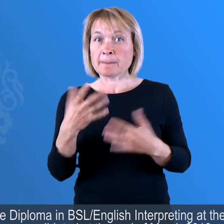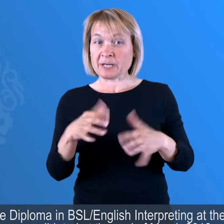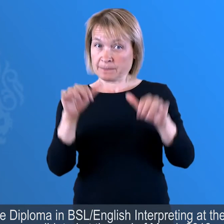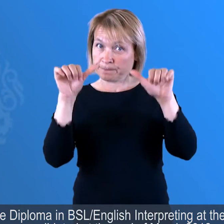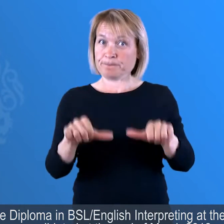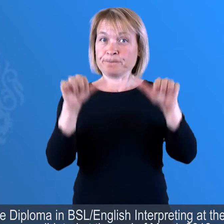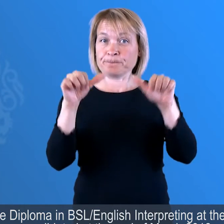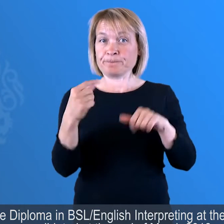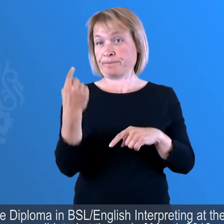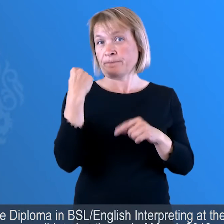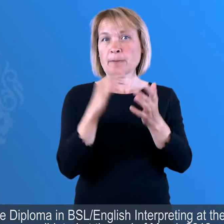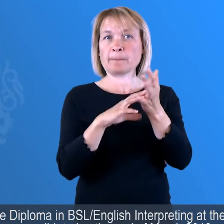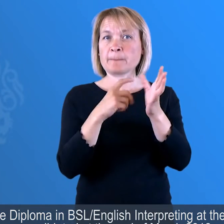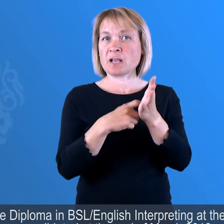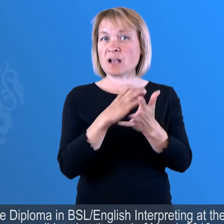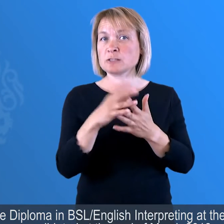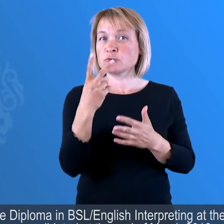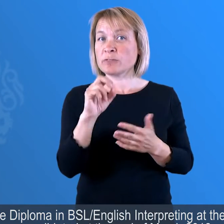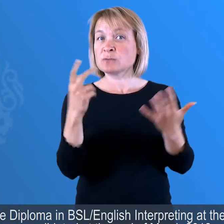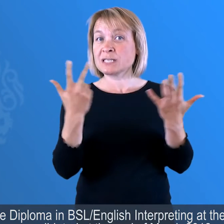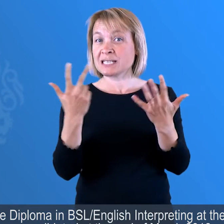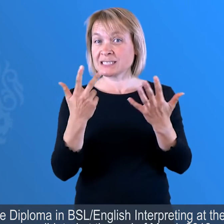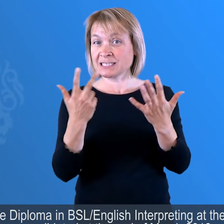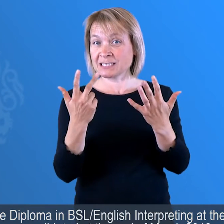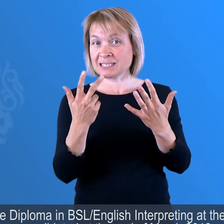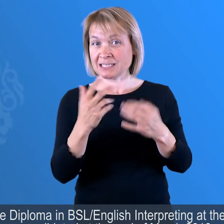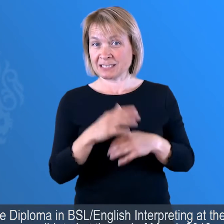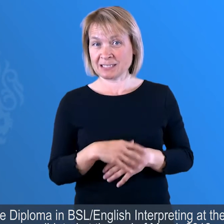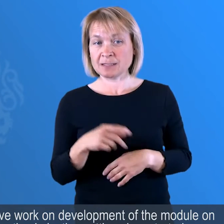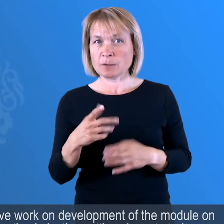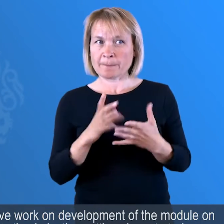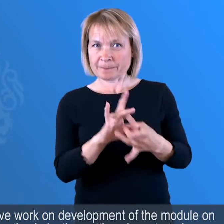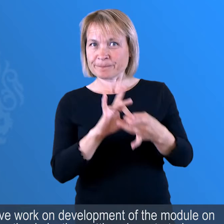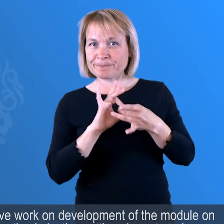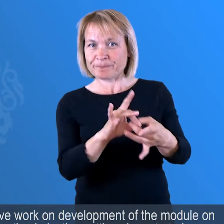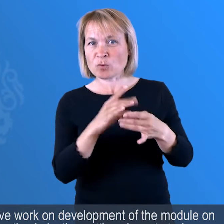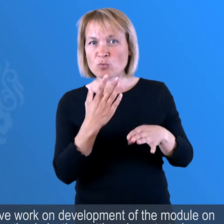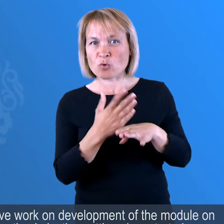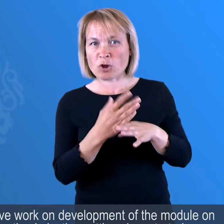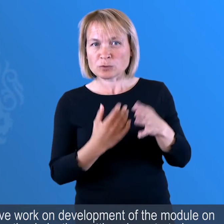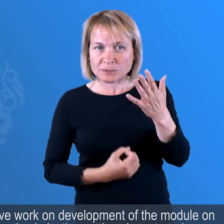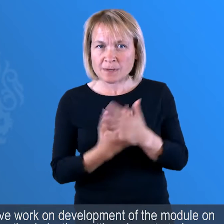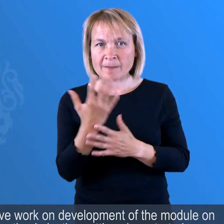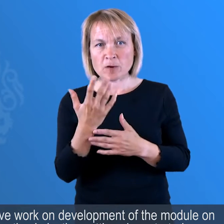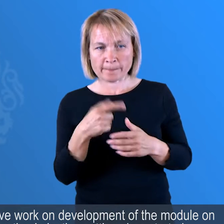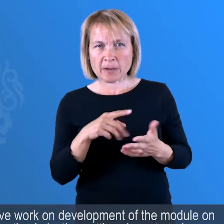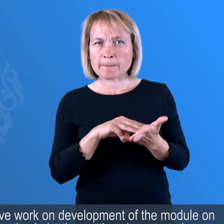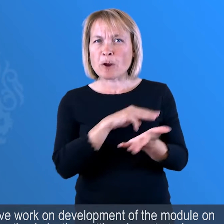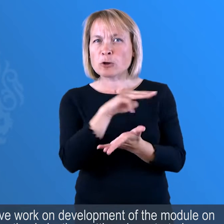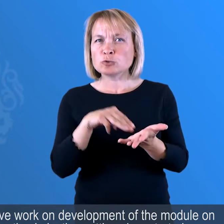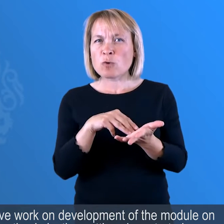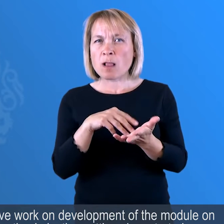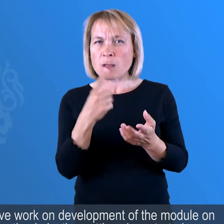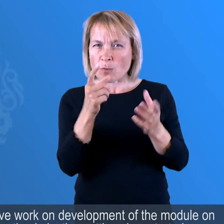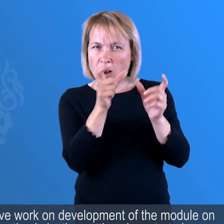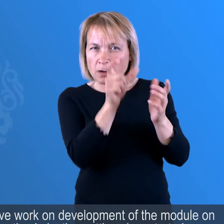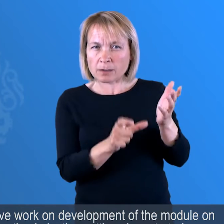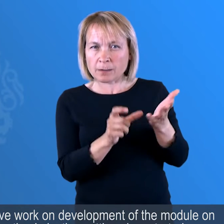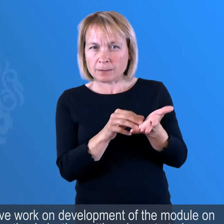Margaret University was validated at the end of March 2018 and the collaborative work on development of the module